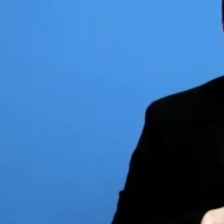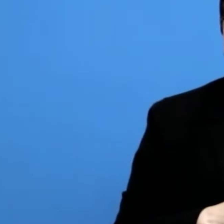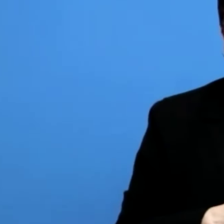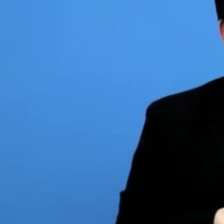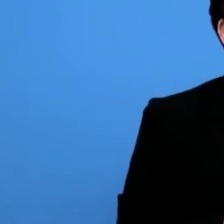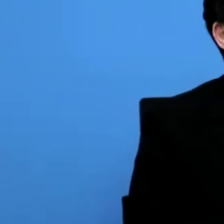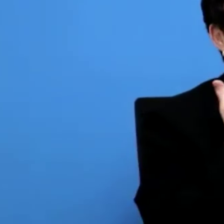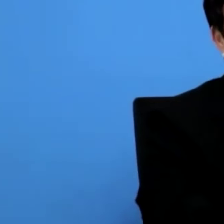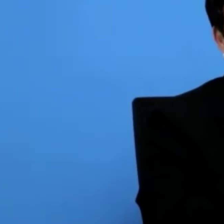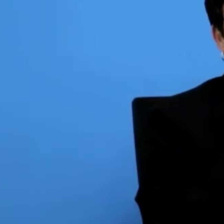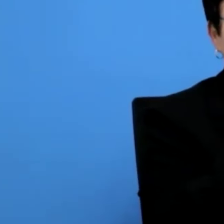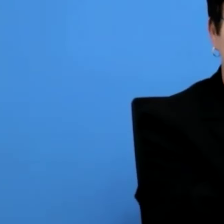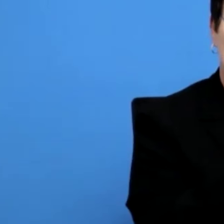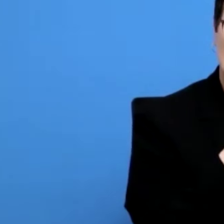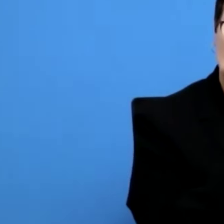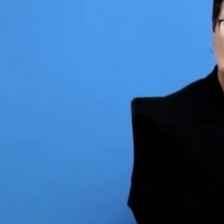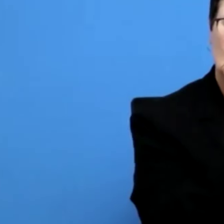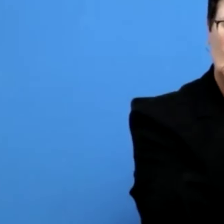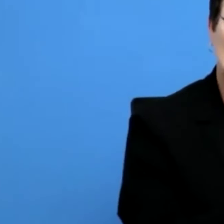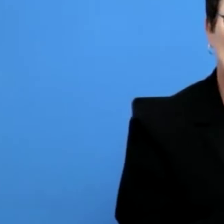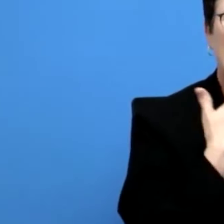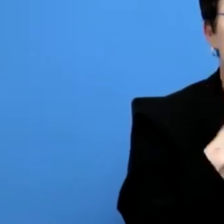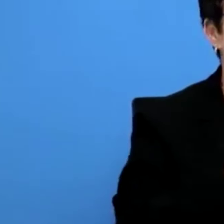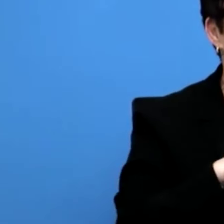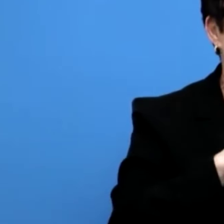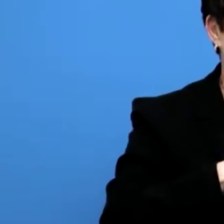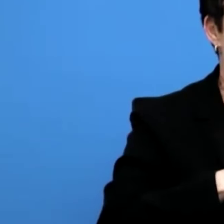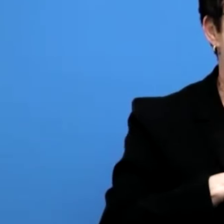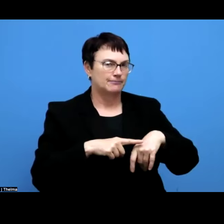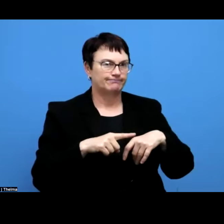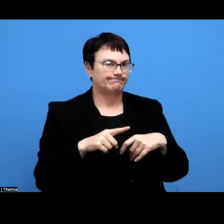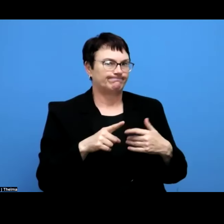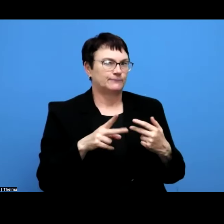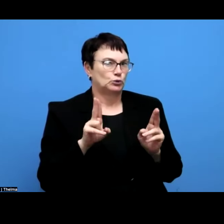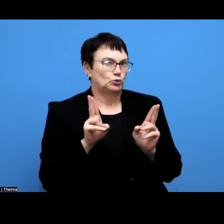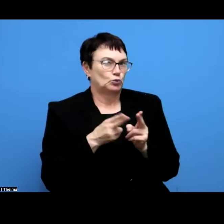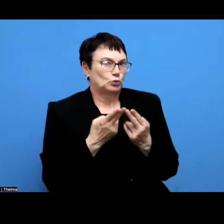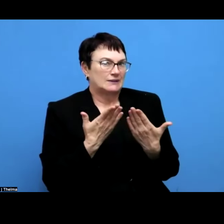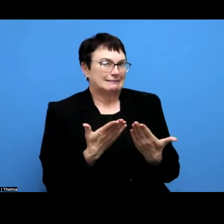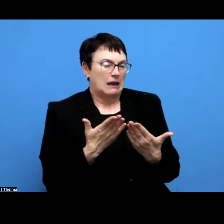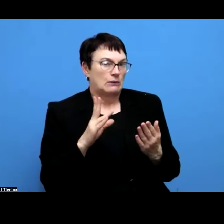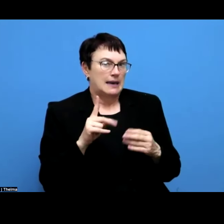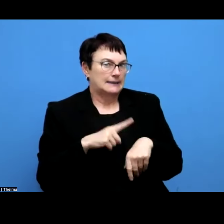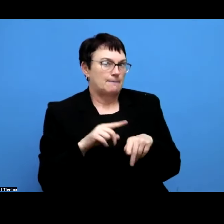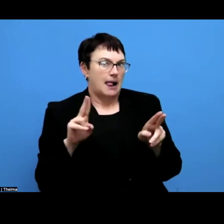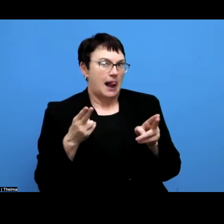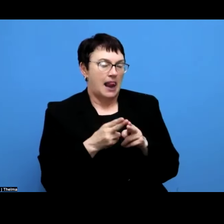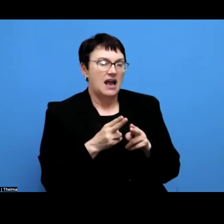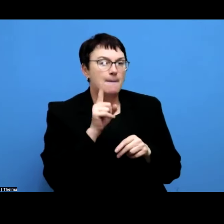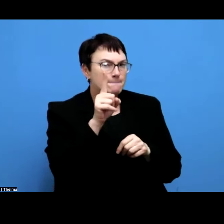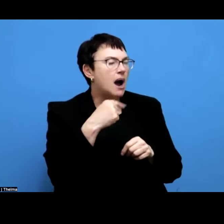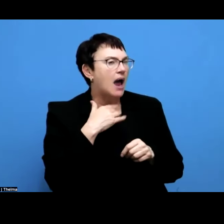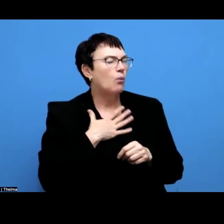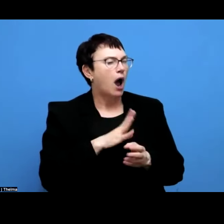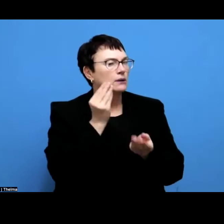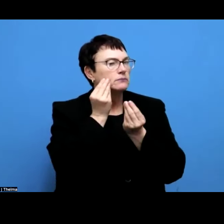your analysis on that. Unfortunately, we don't really have the time. But just to say that this reflects very well with